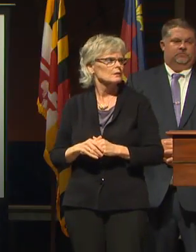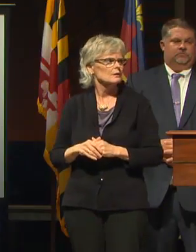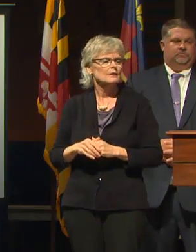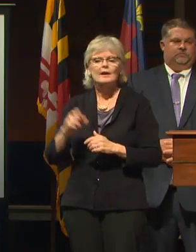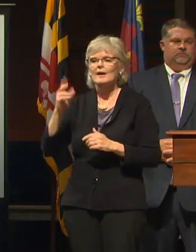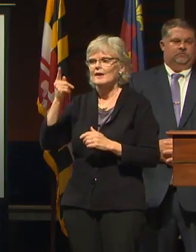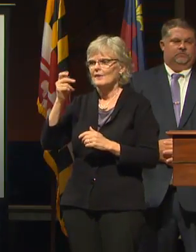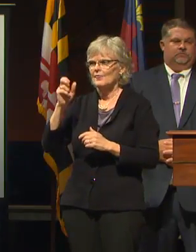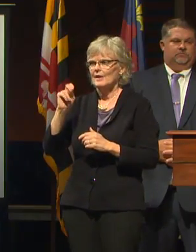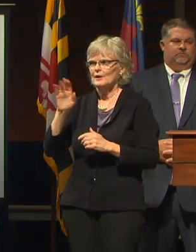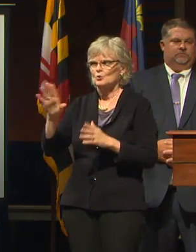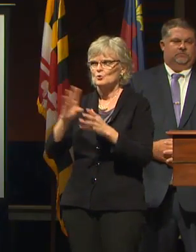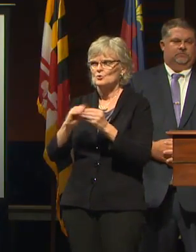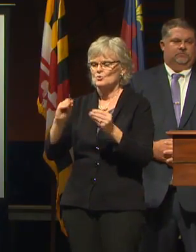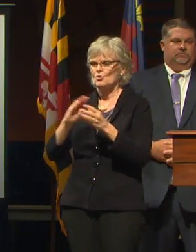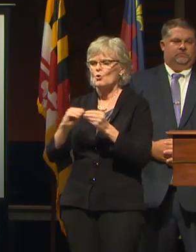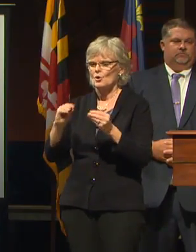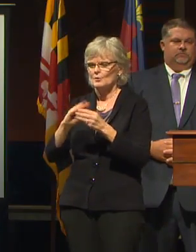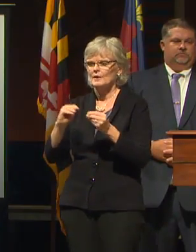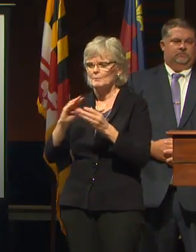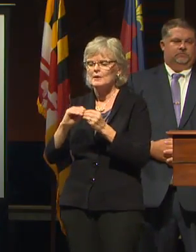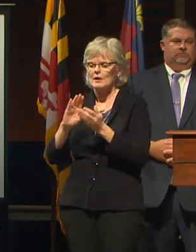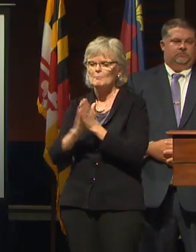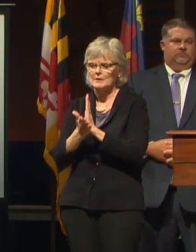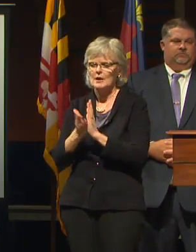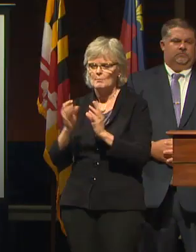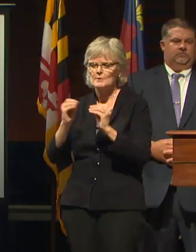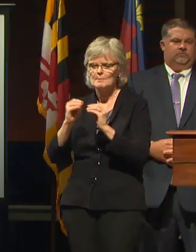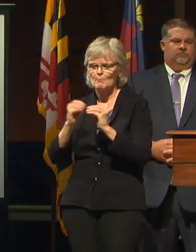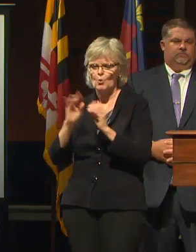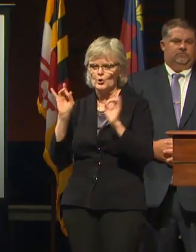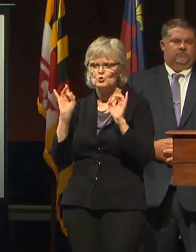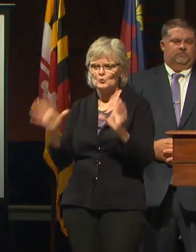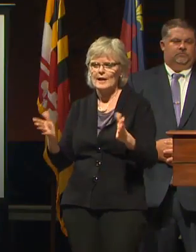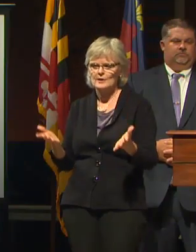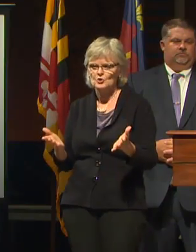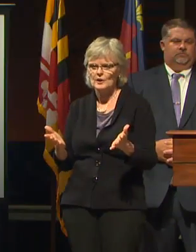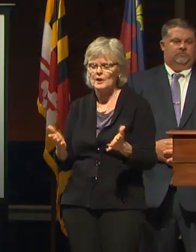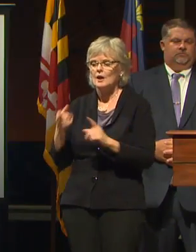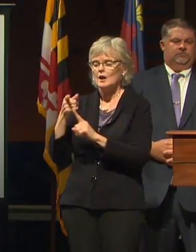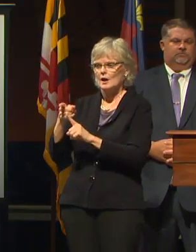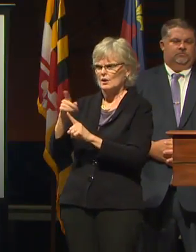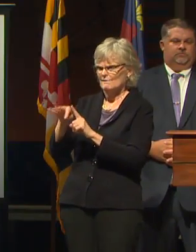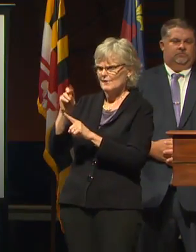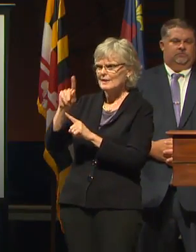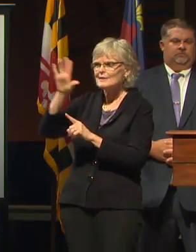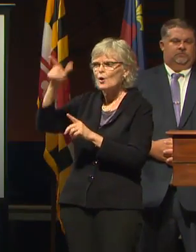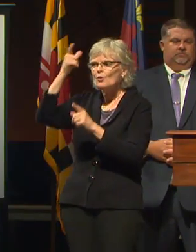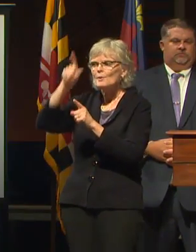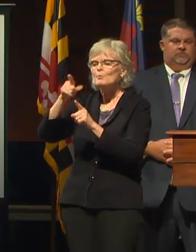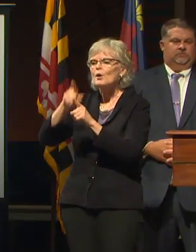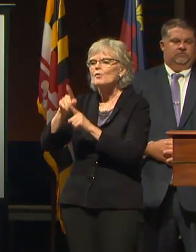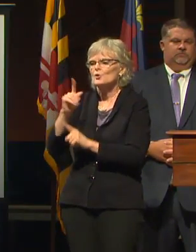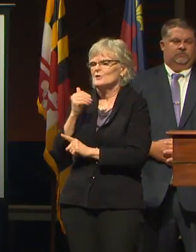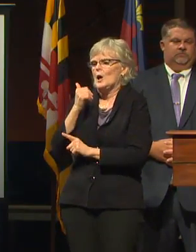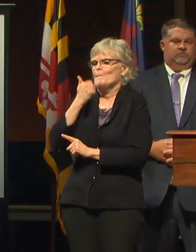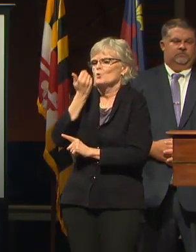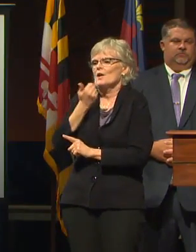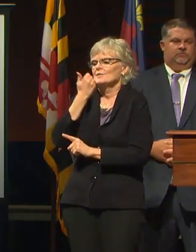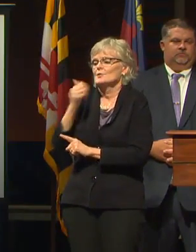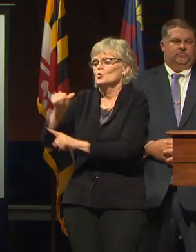long before her story gets even more tragic. She finds out that these brothers are prostituting the girl to